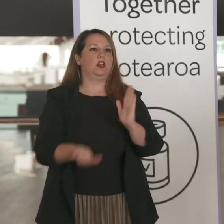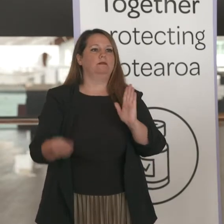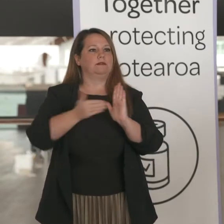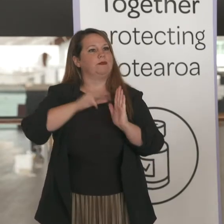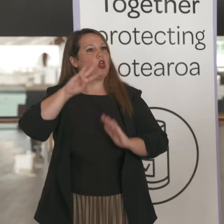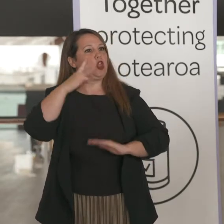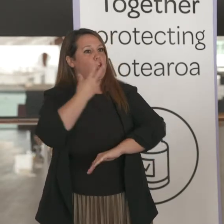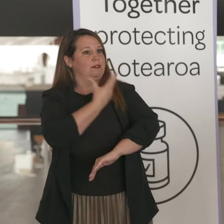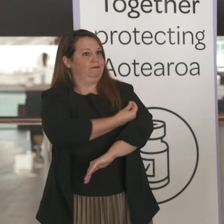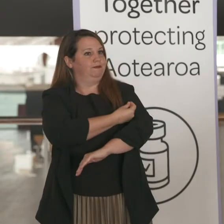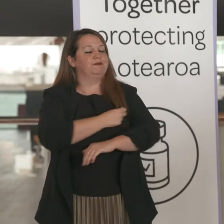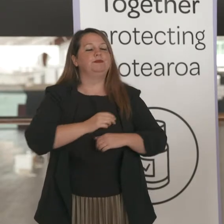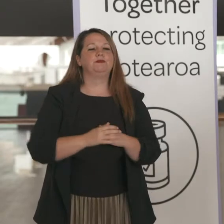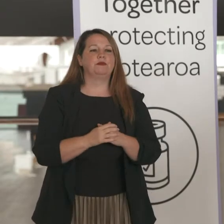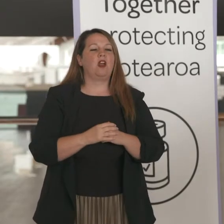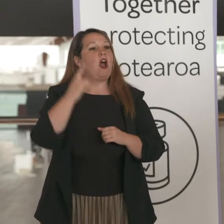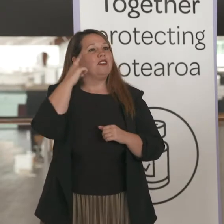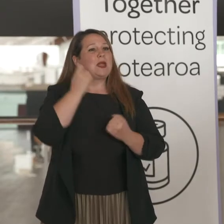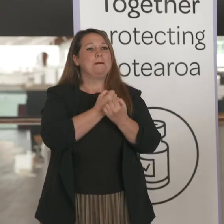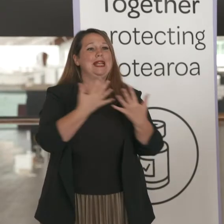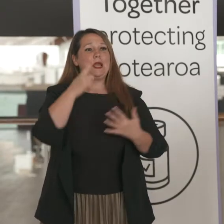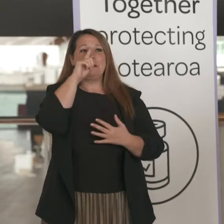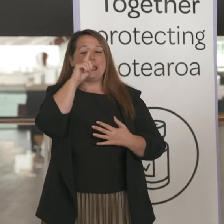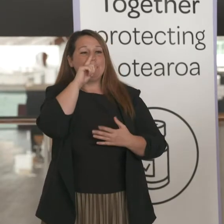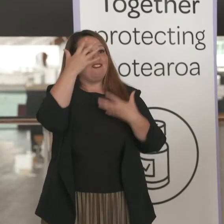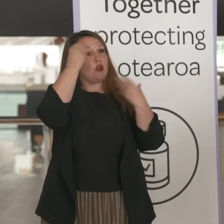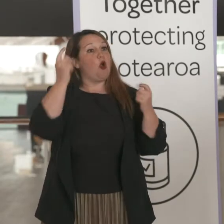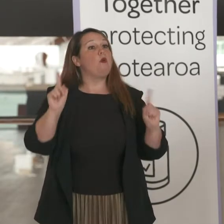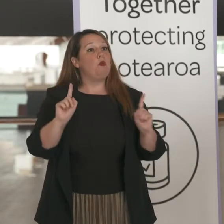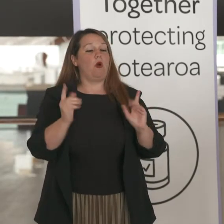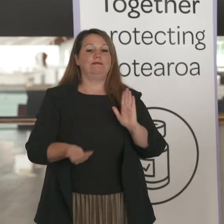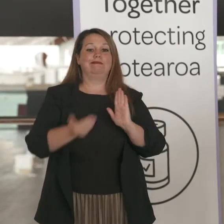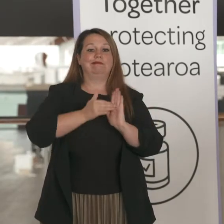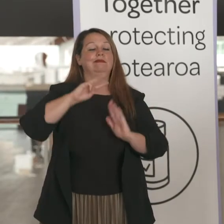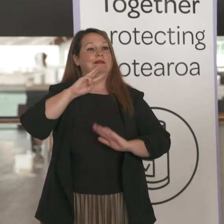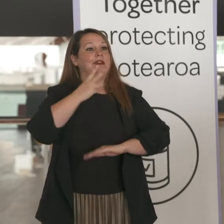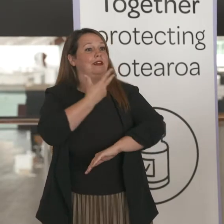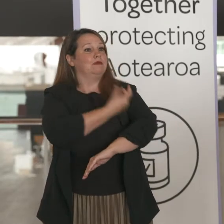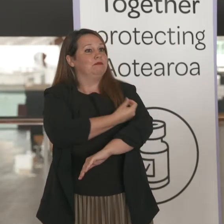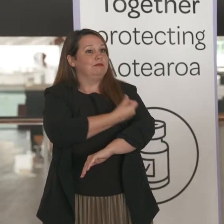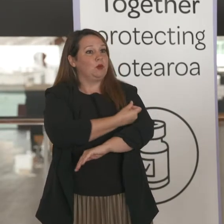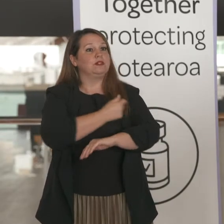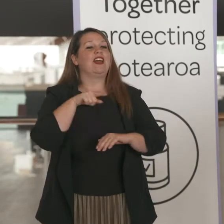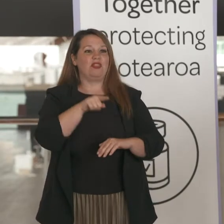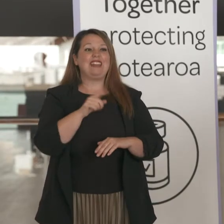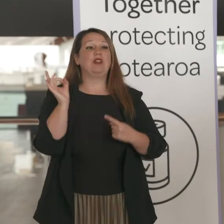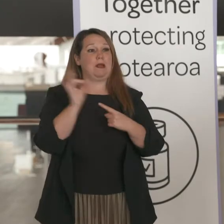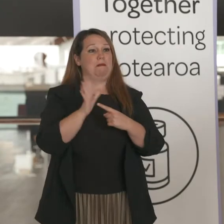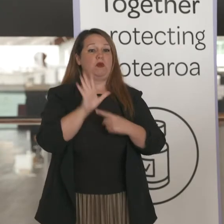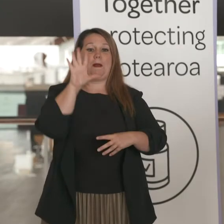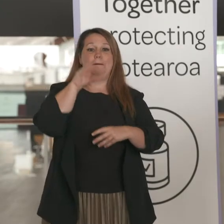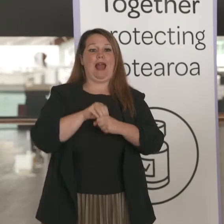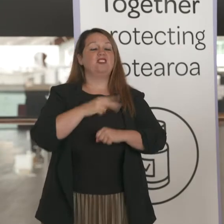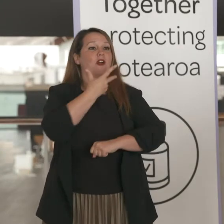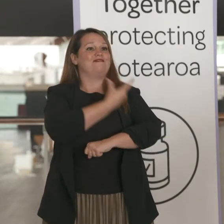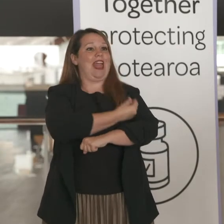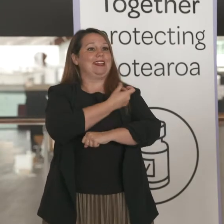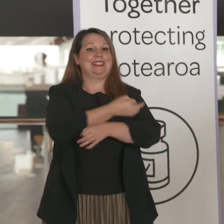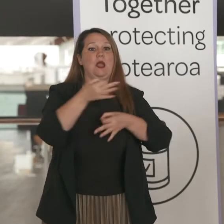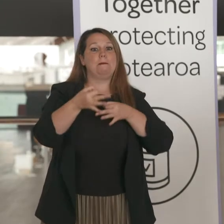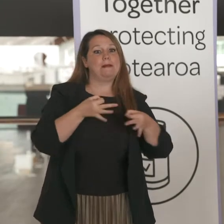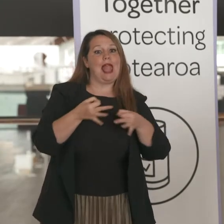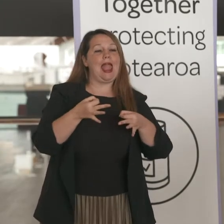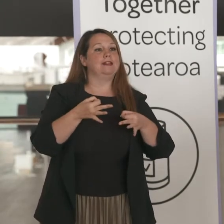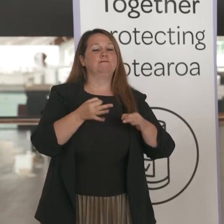I think many people have forgotten that booster vaccinations are actually an important part of most vaccine schedules. In